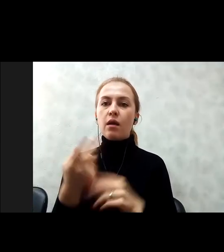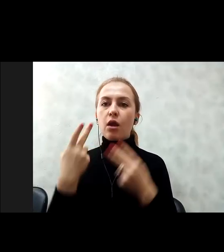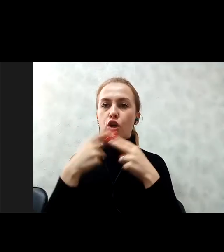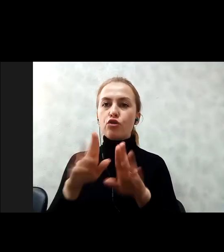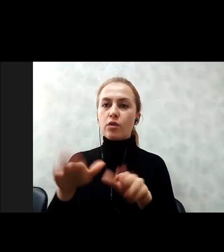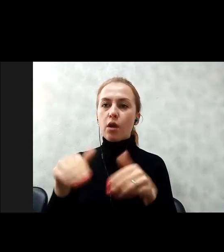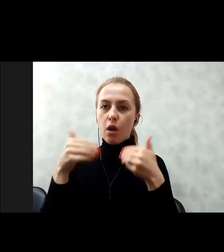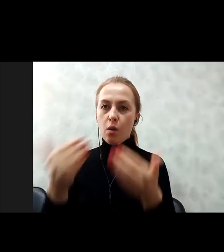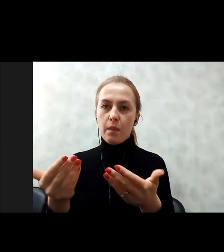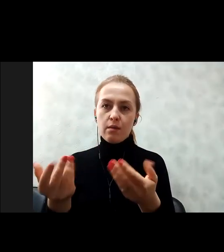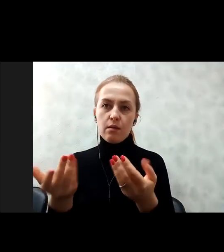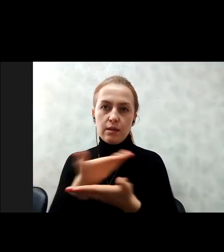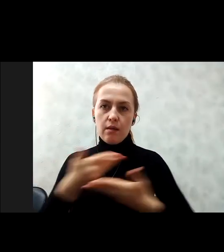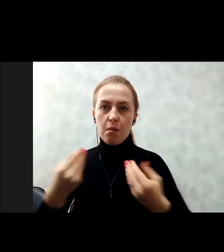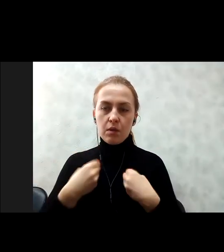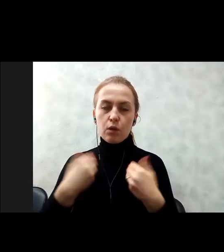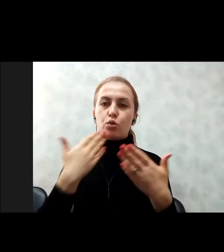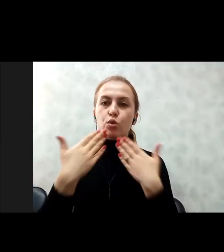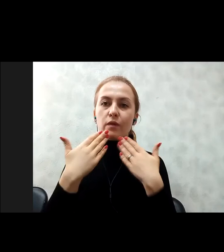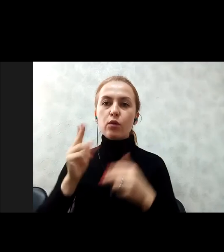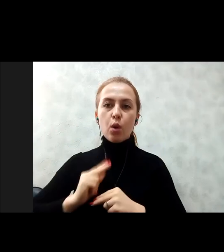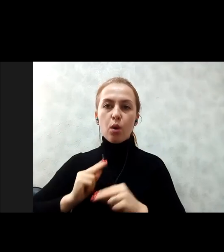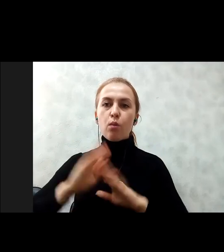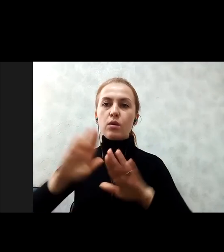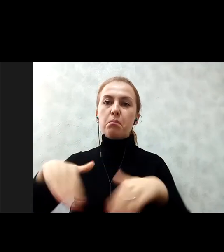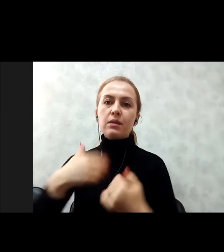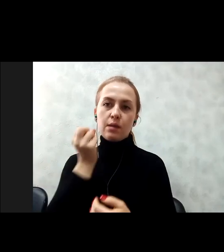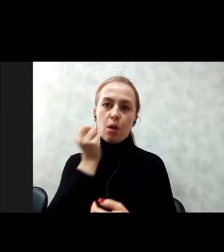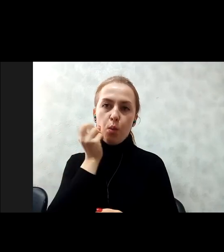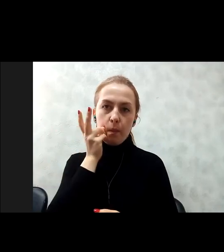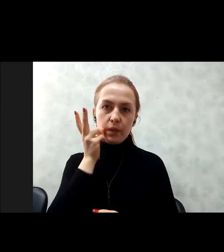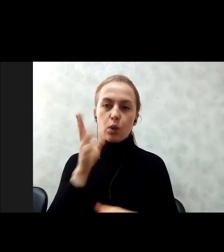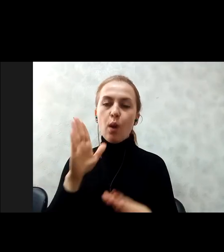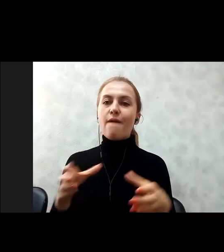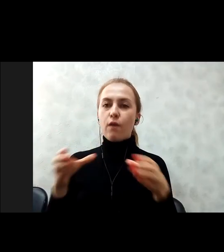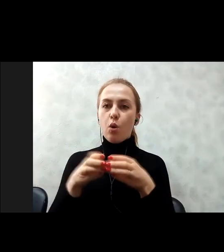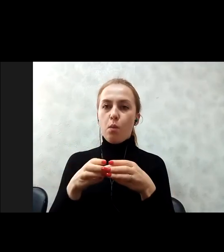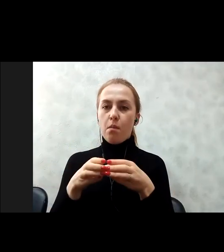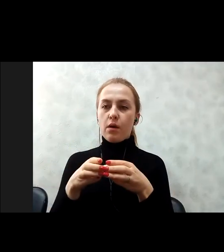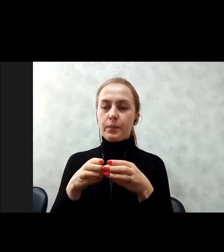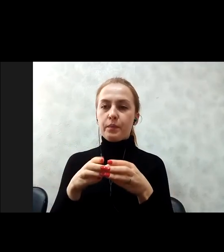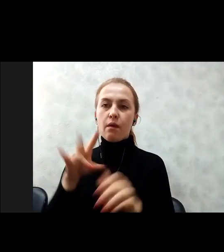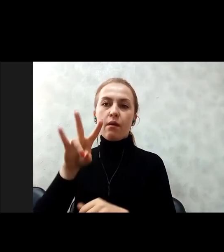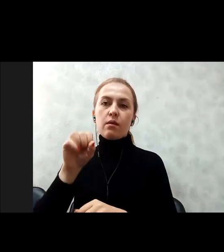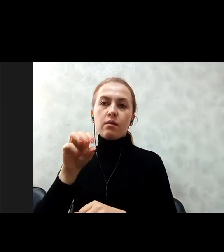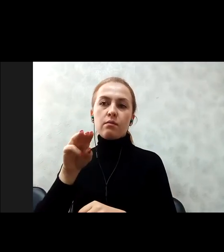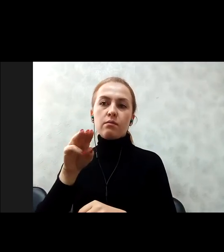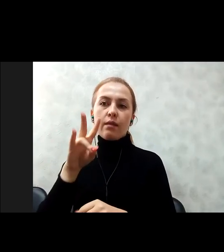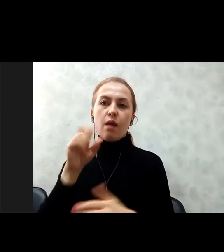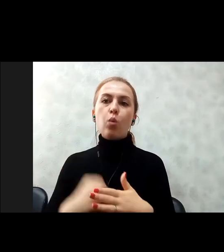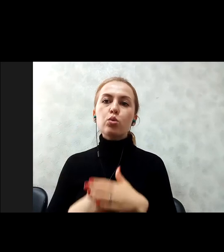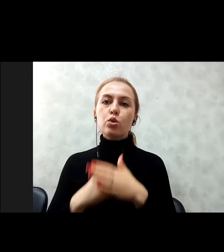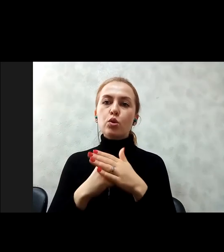sections into working group based on themes. Natalia, I hand over to you.